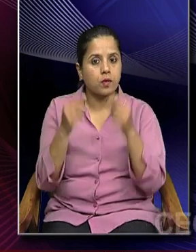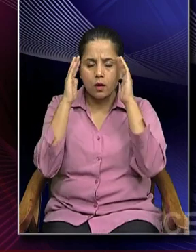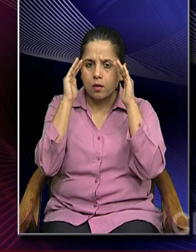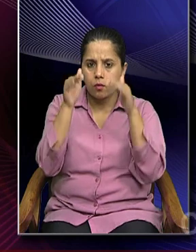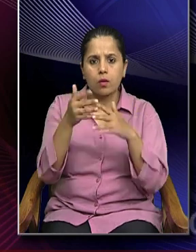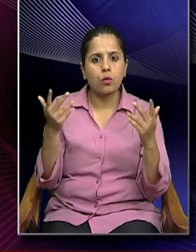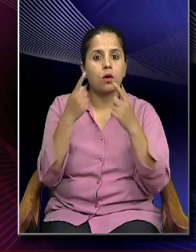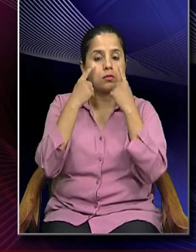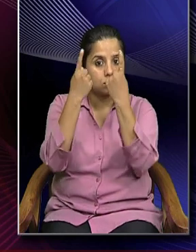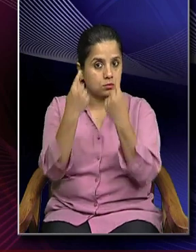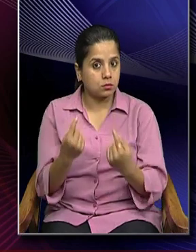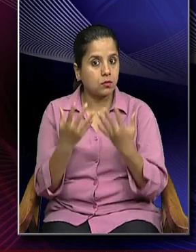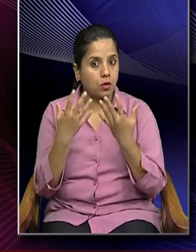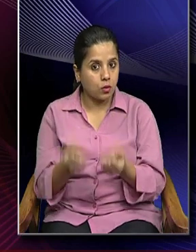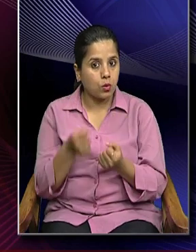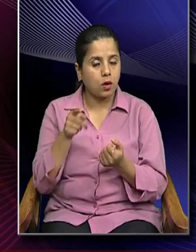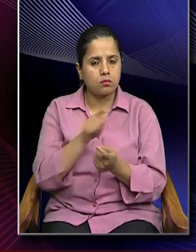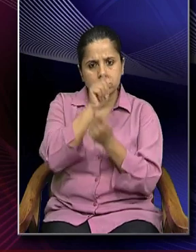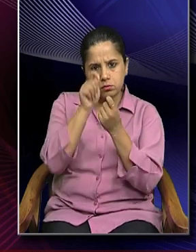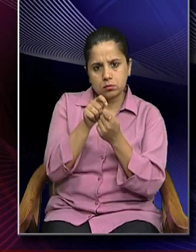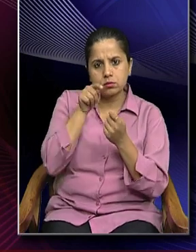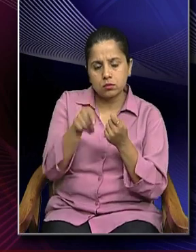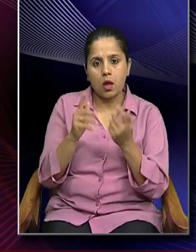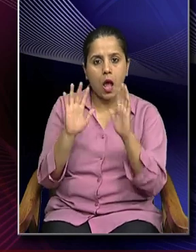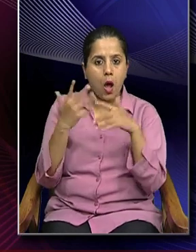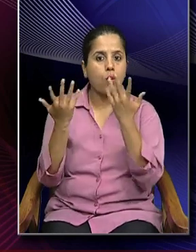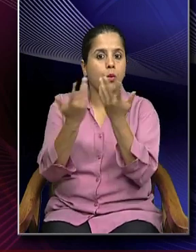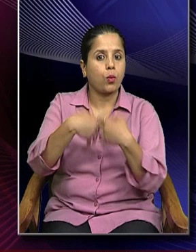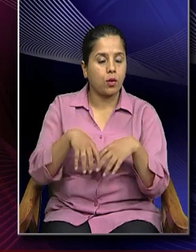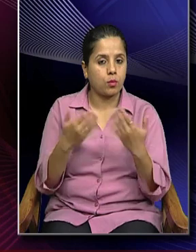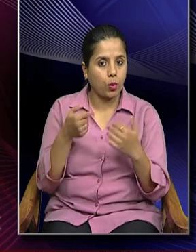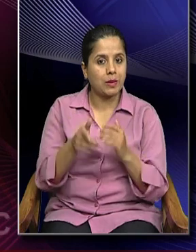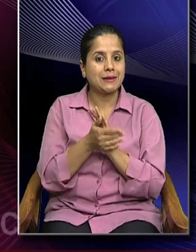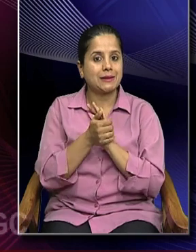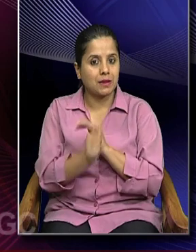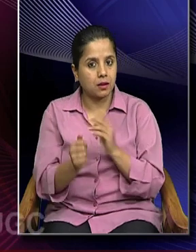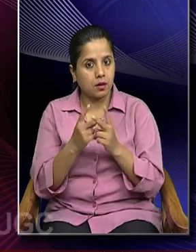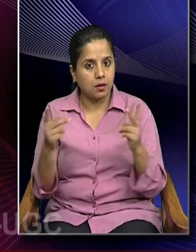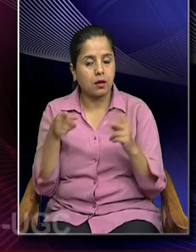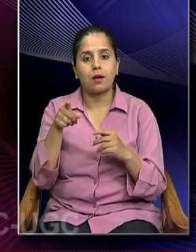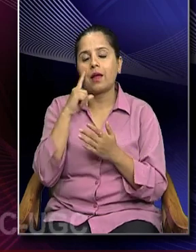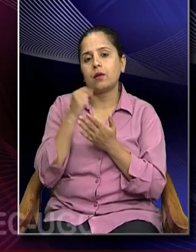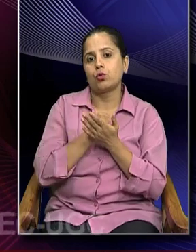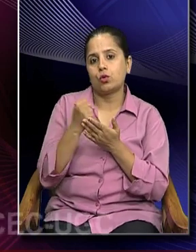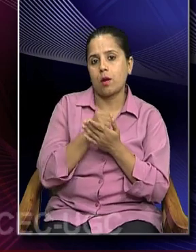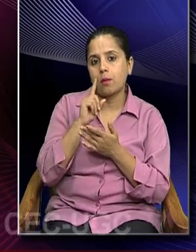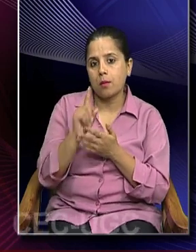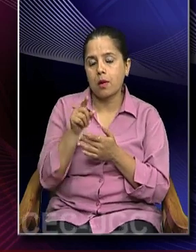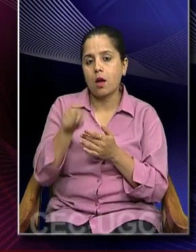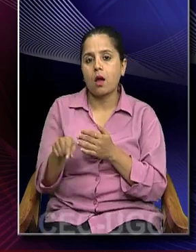on assessing the specific competencies and the skills rather than the